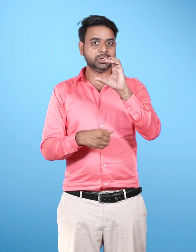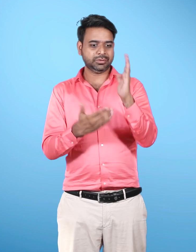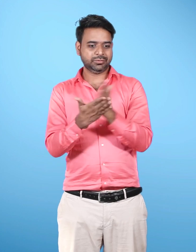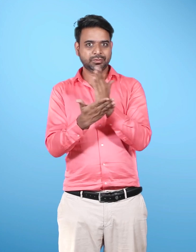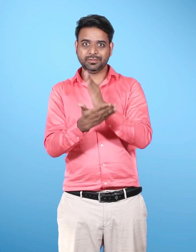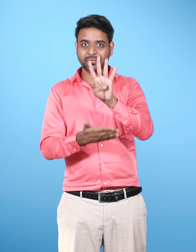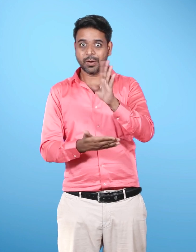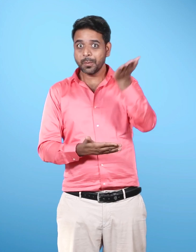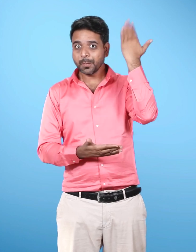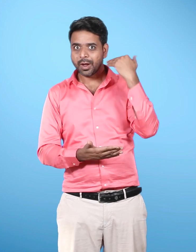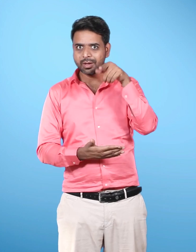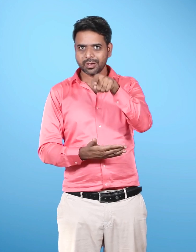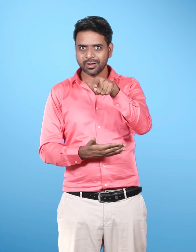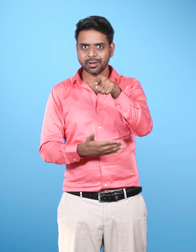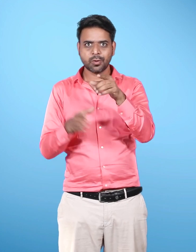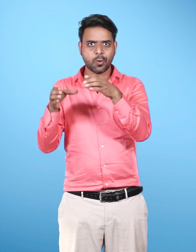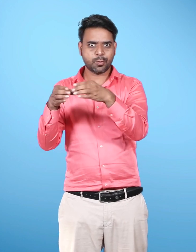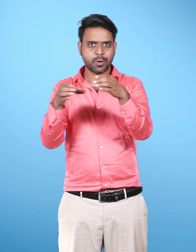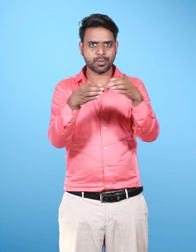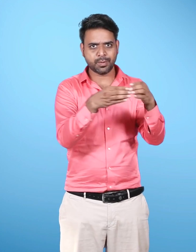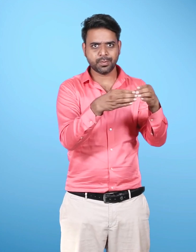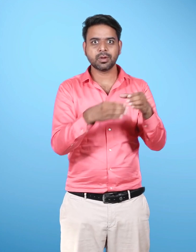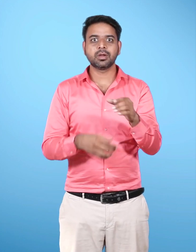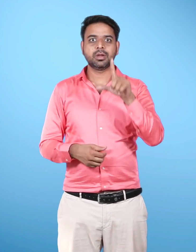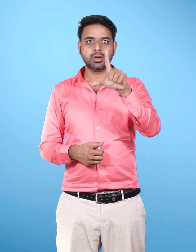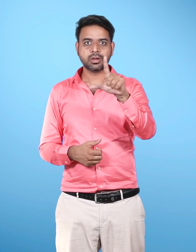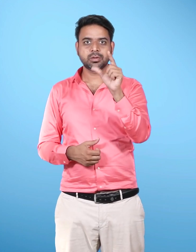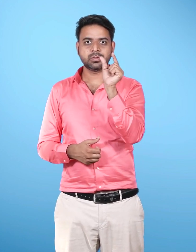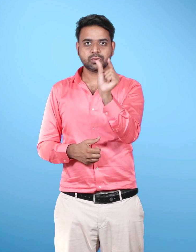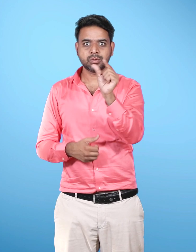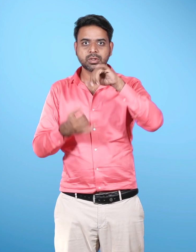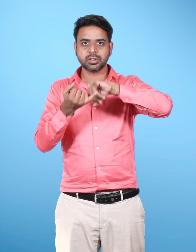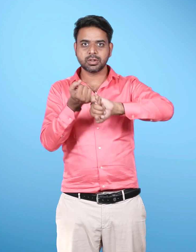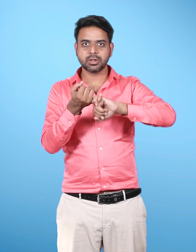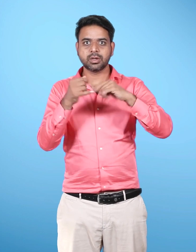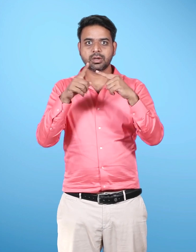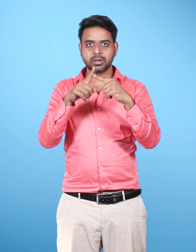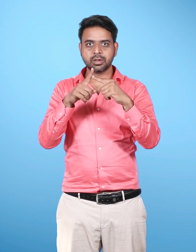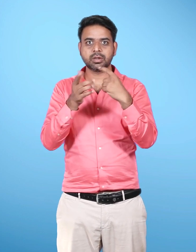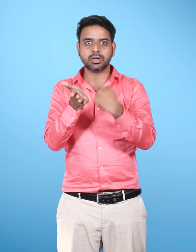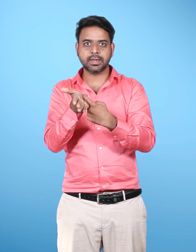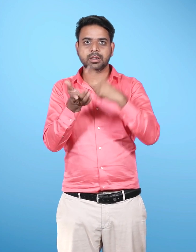Recall the objects that we grouped as those having luster in Chapter 4.